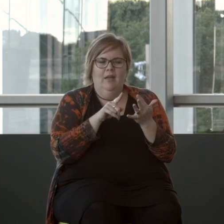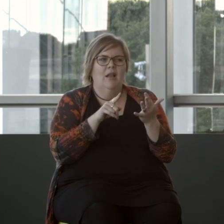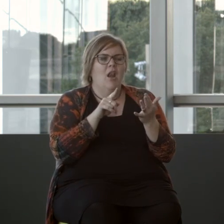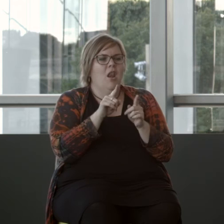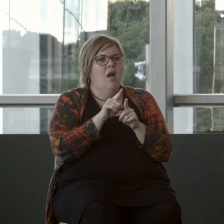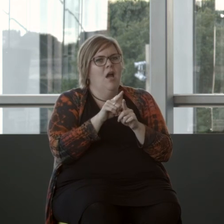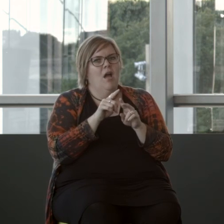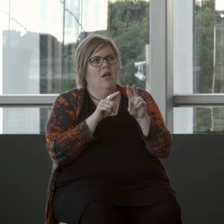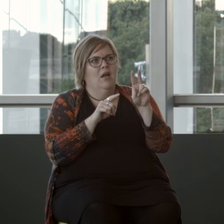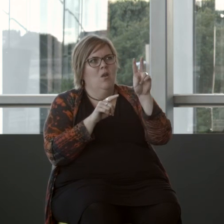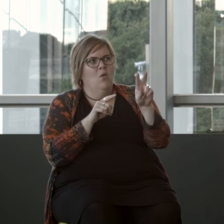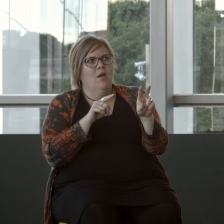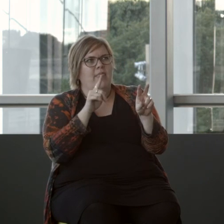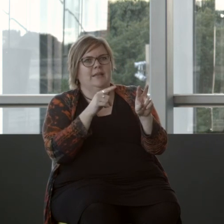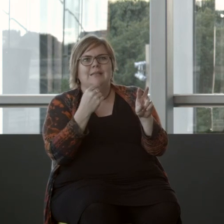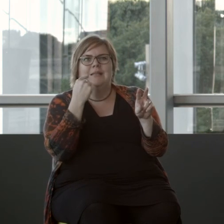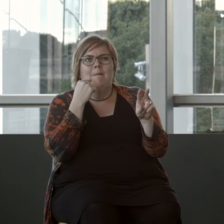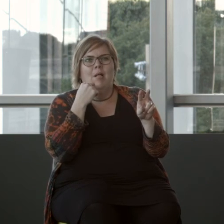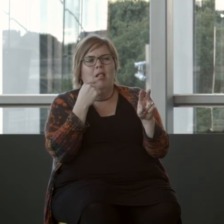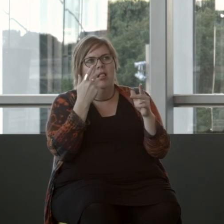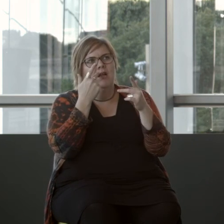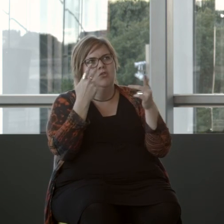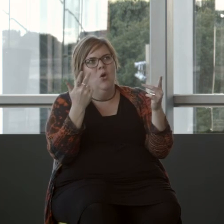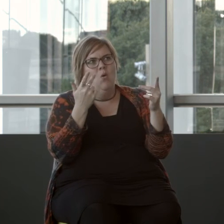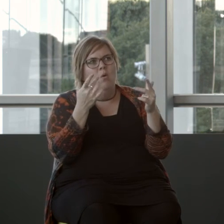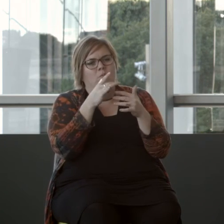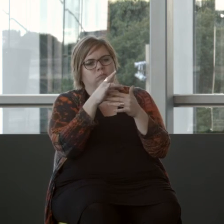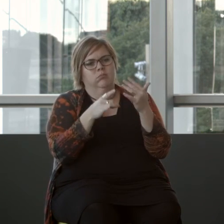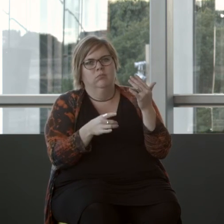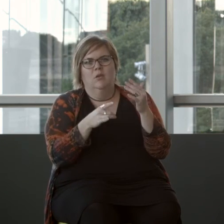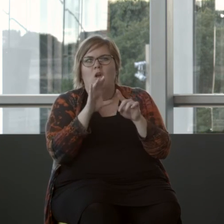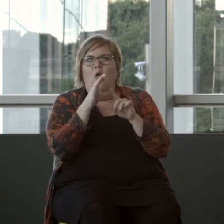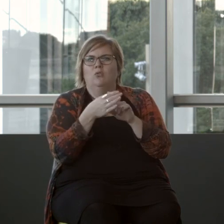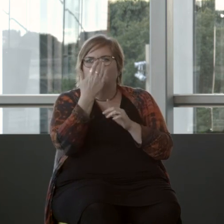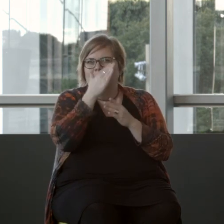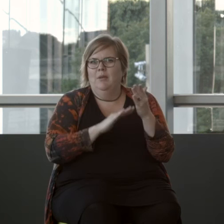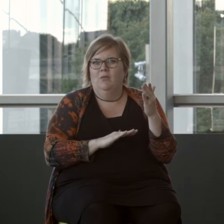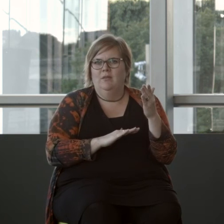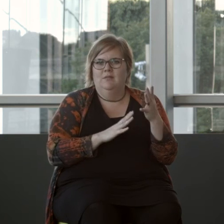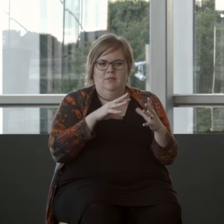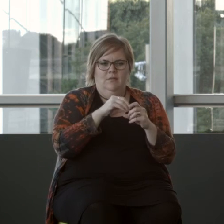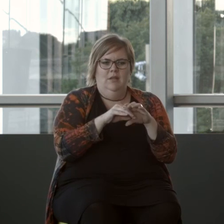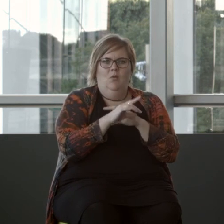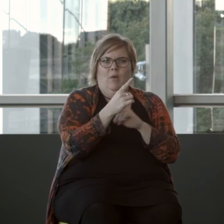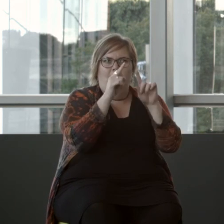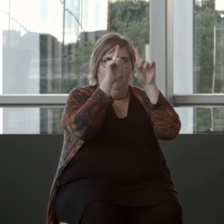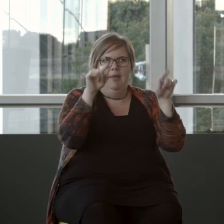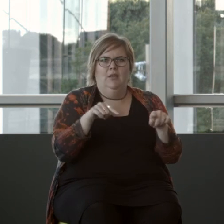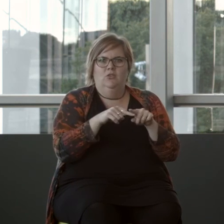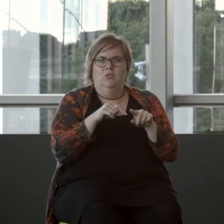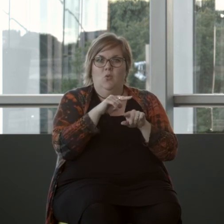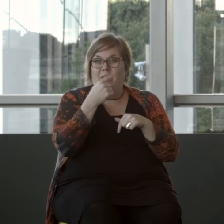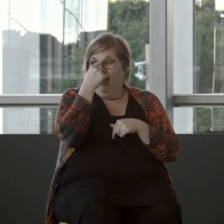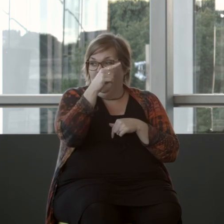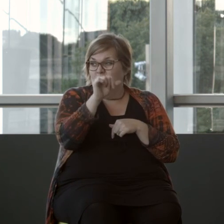Look at this simplified version of a whole cultural experience. do we think that's all right? She's just asking